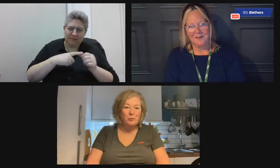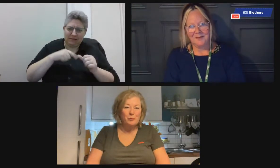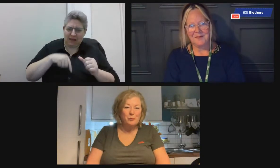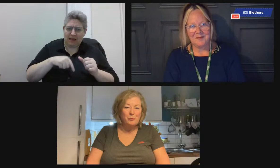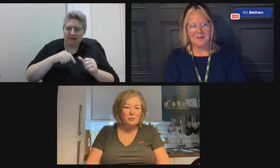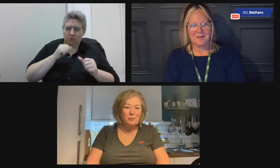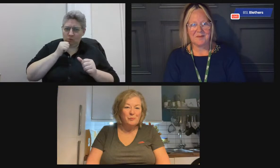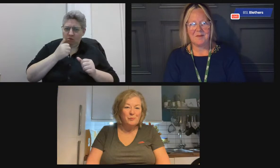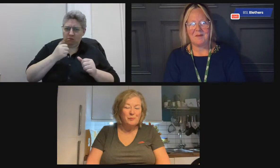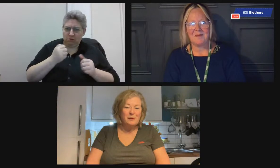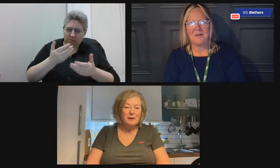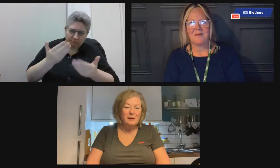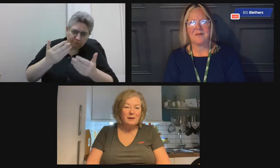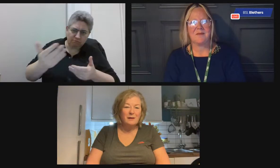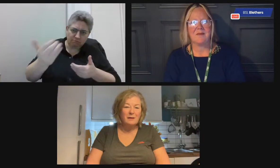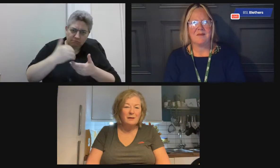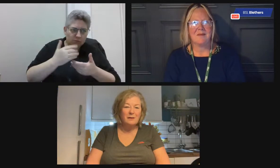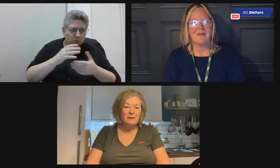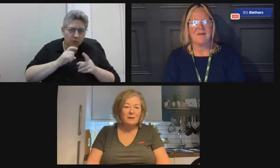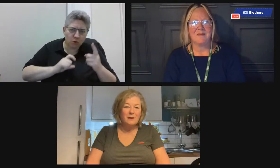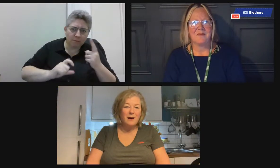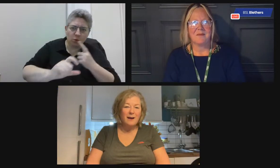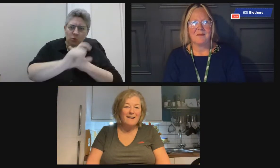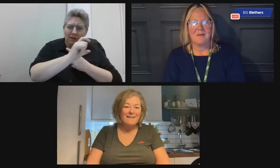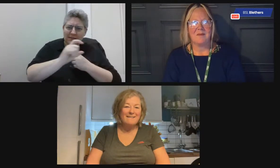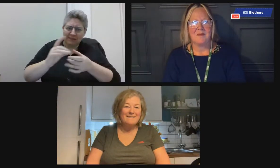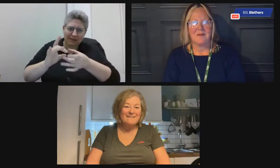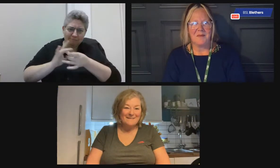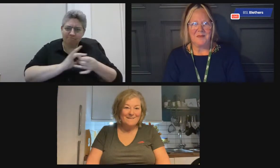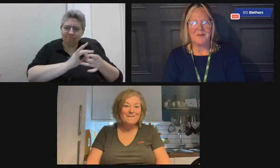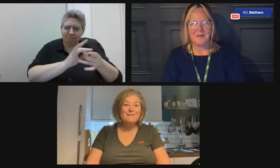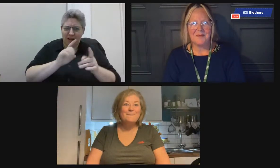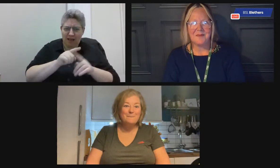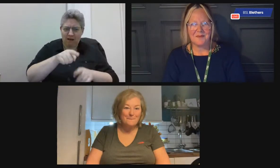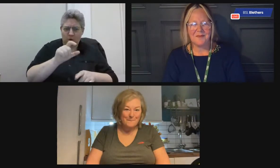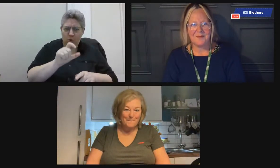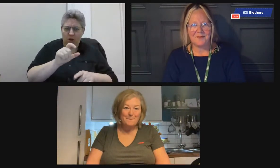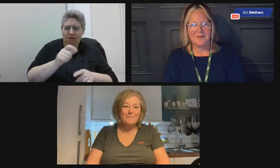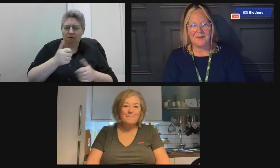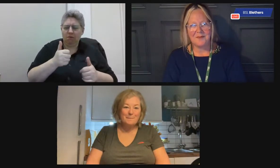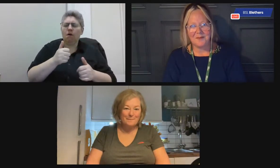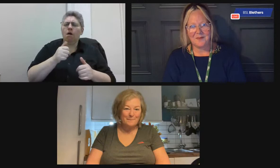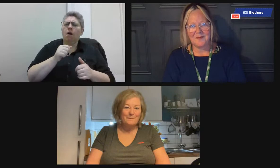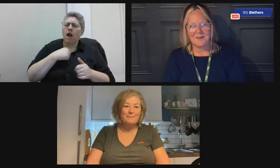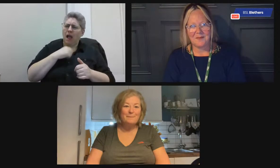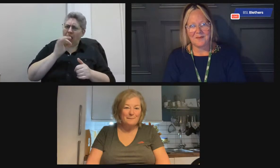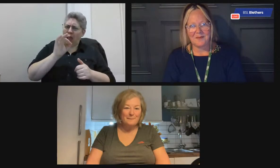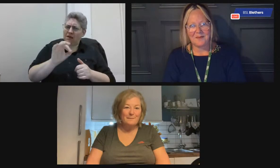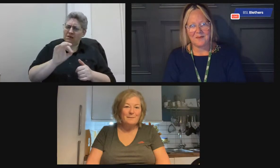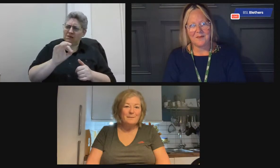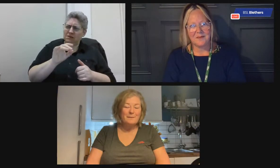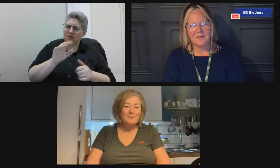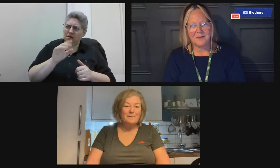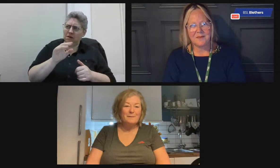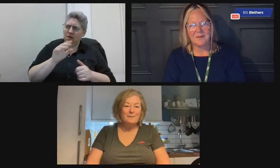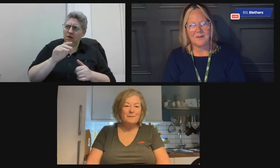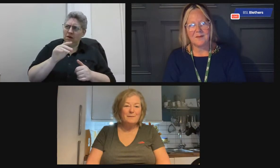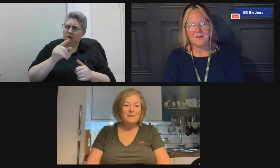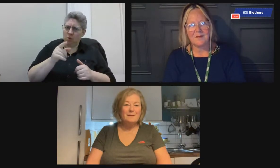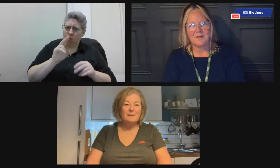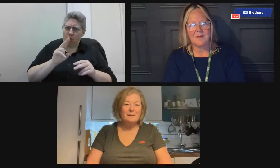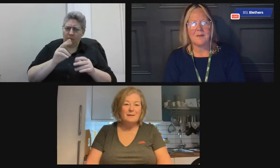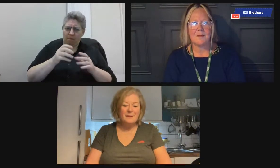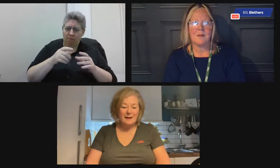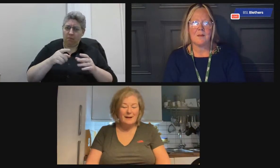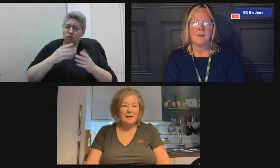Oh, that's so good. It's wonderful that we've got this opportunity at the BDA to actually put you in touch with our